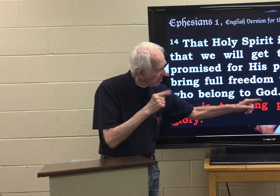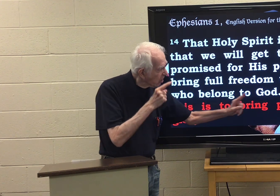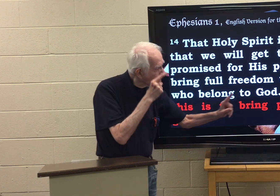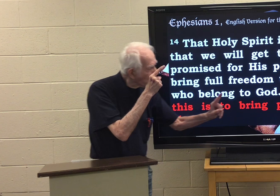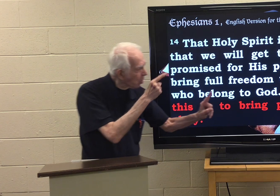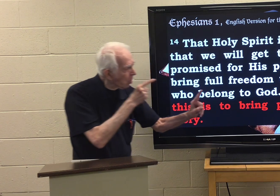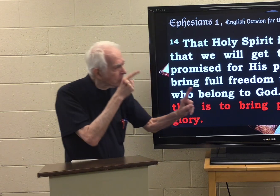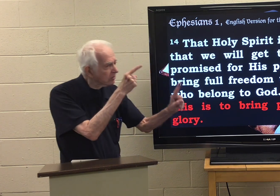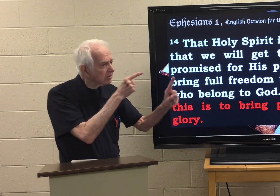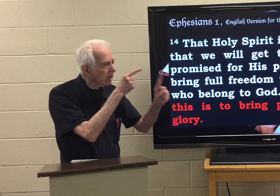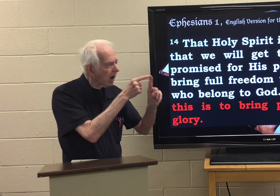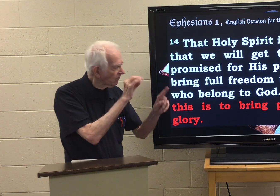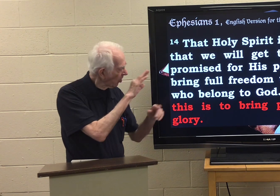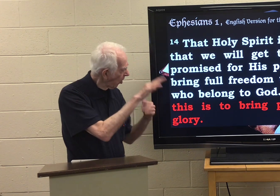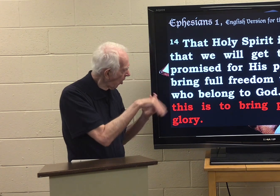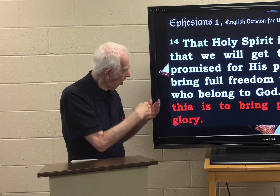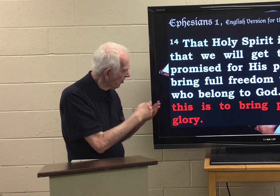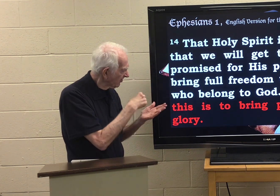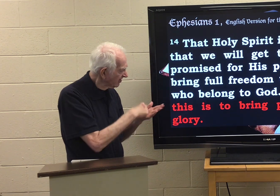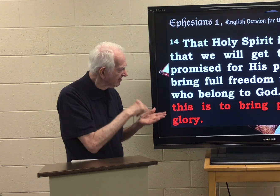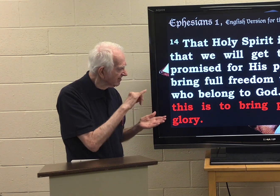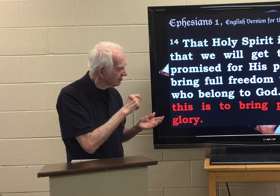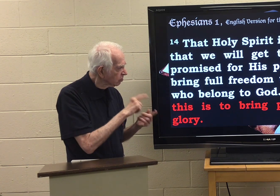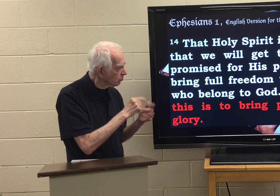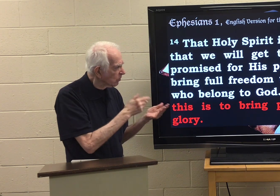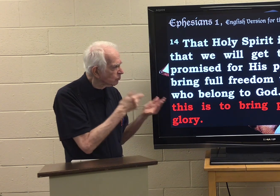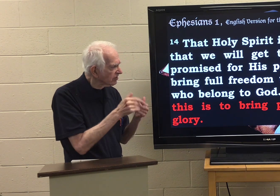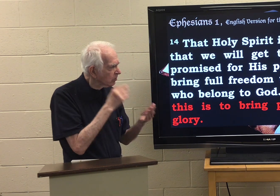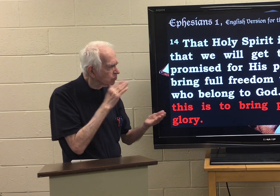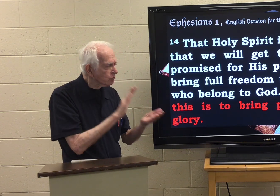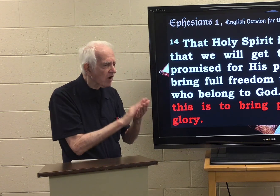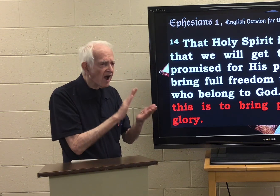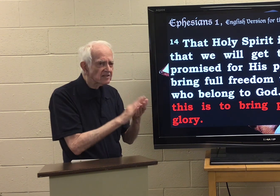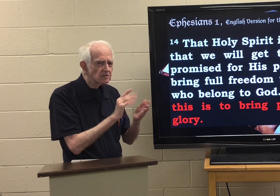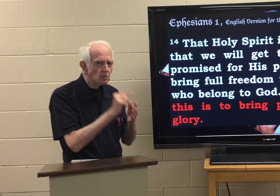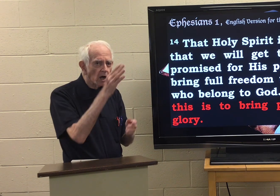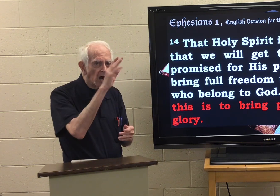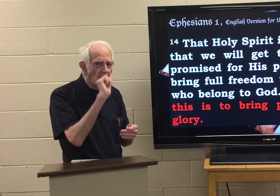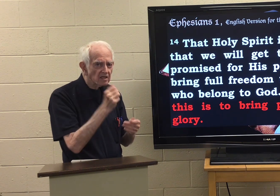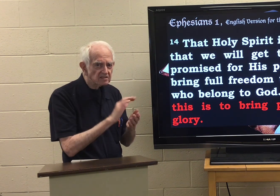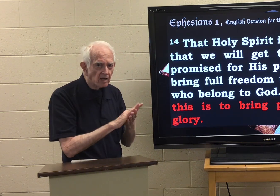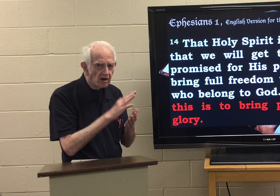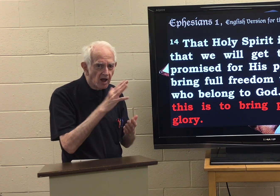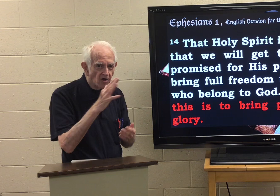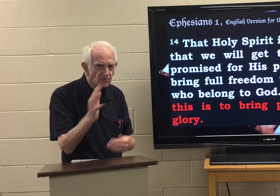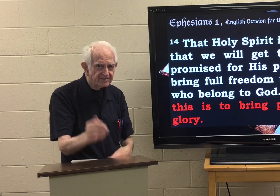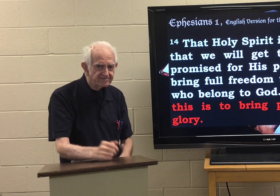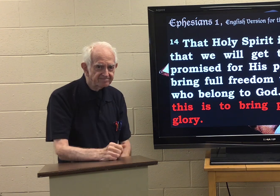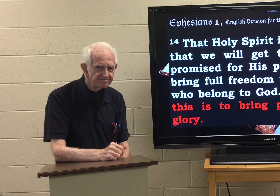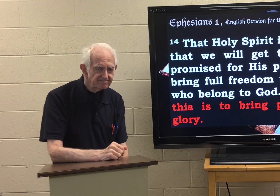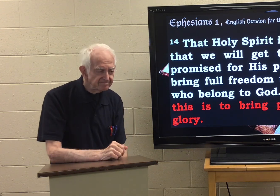The goal of all of this is to bring praise to God's glory.